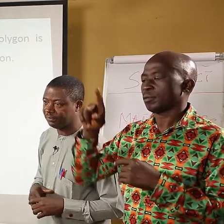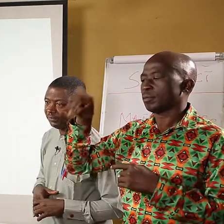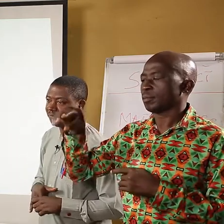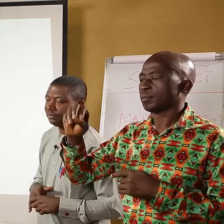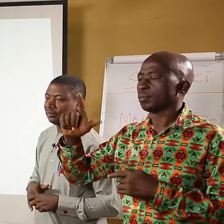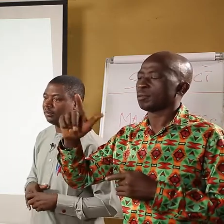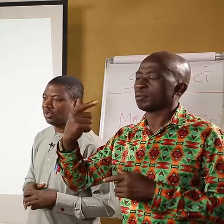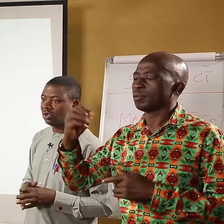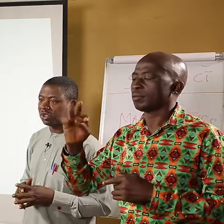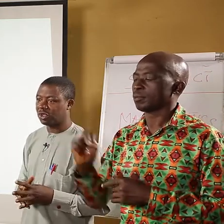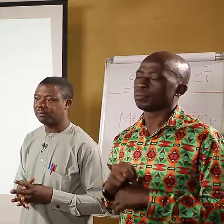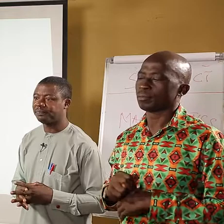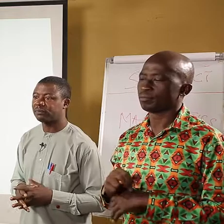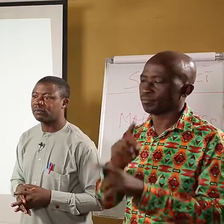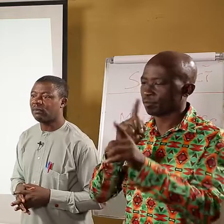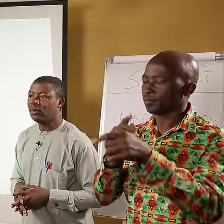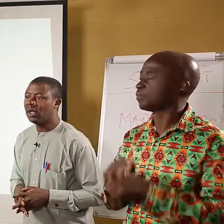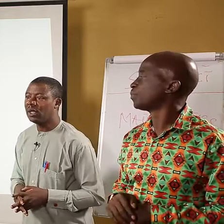polygon? Solution.